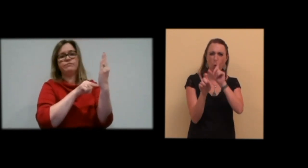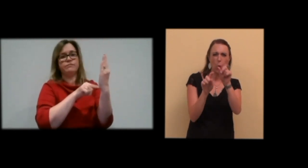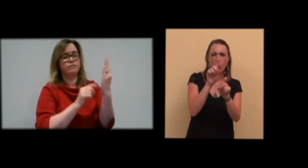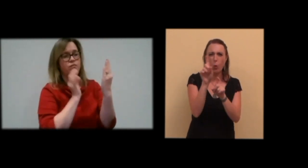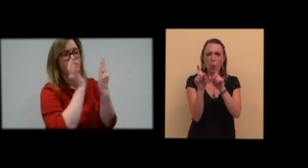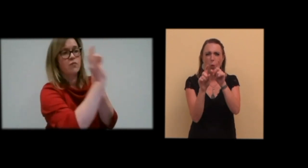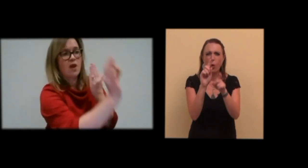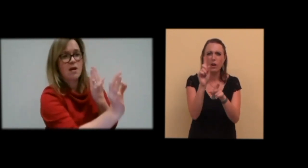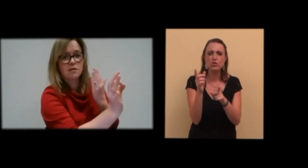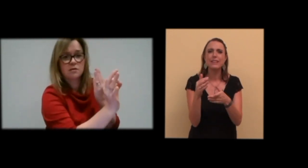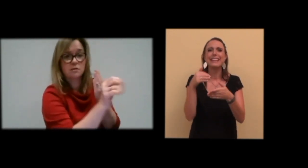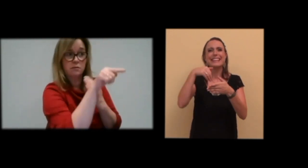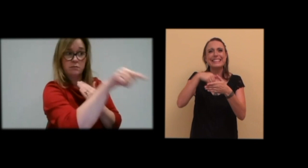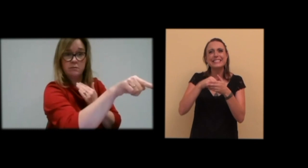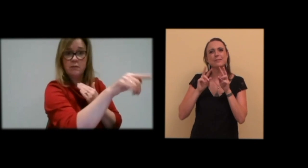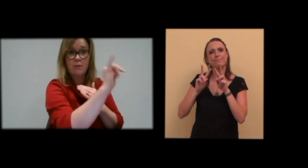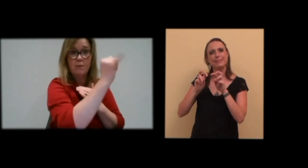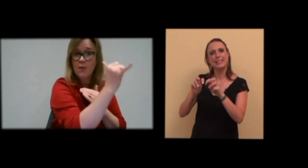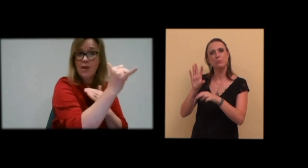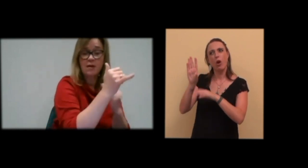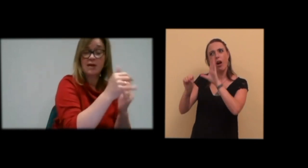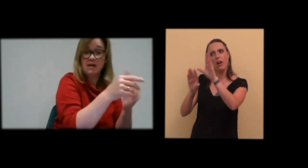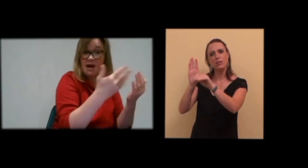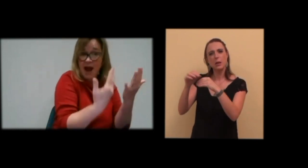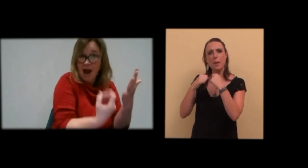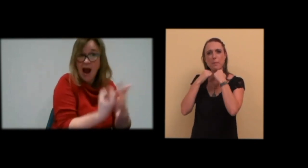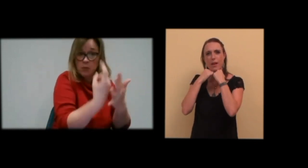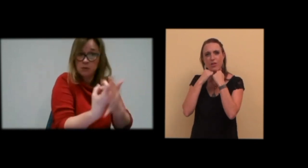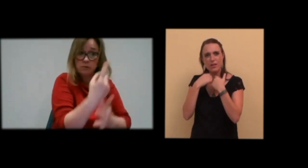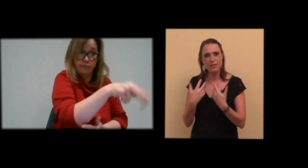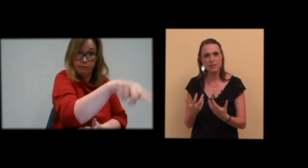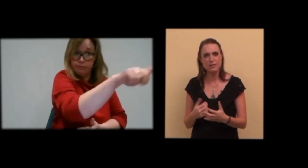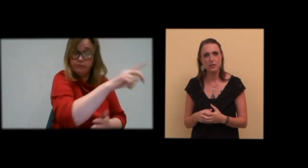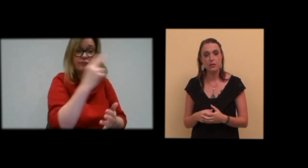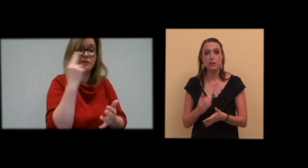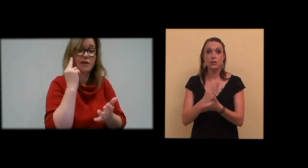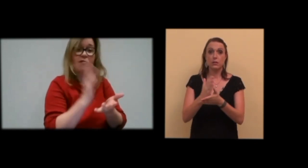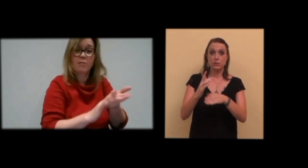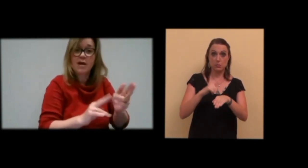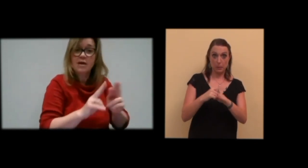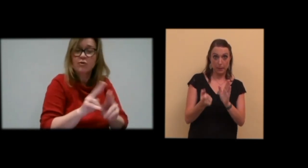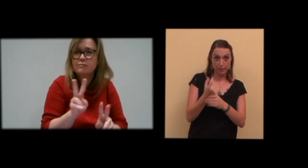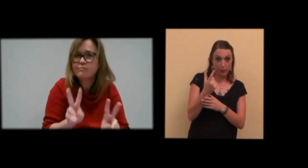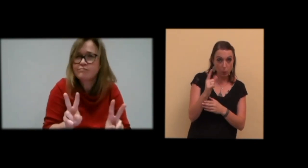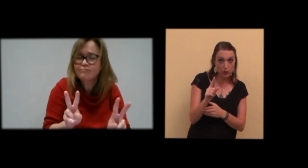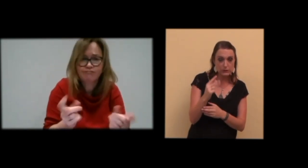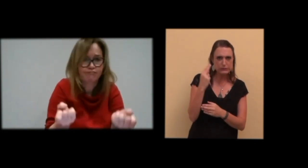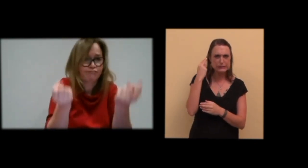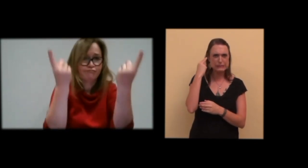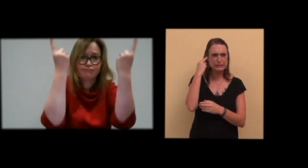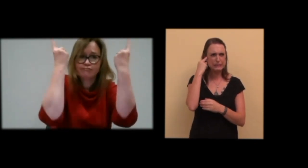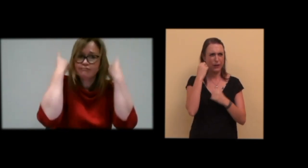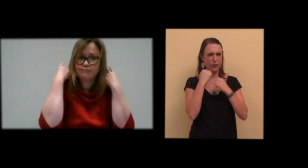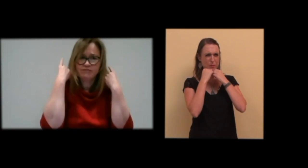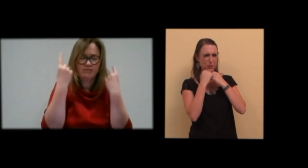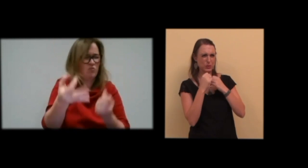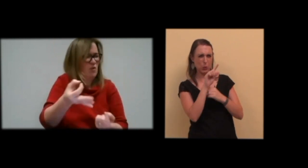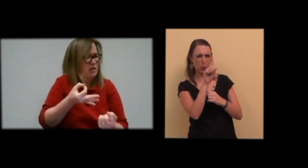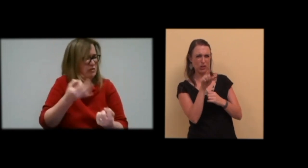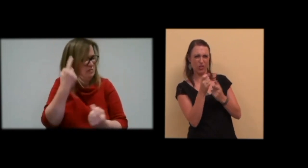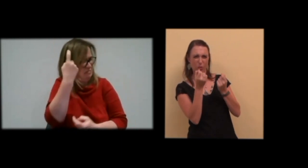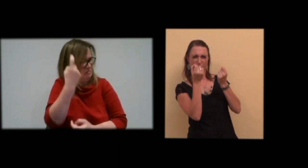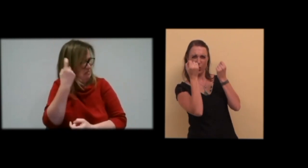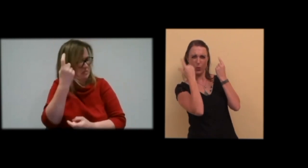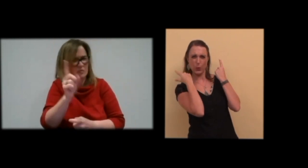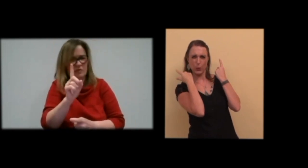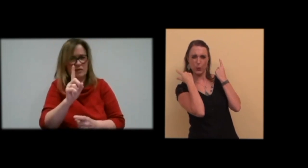can understand, there is a number of questions as part of this assessment process. So it sometimes happens that the